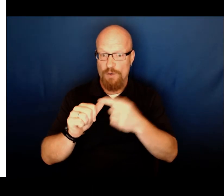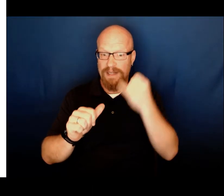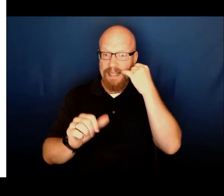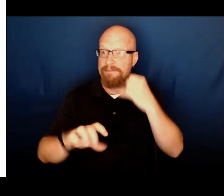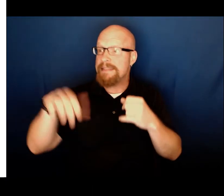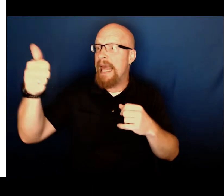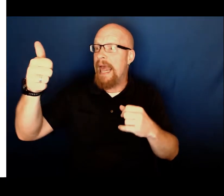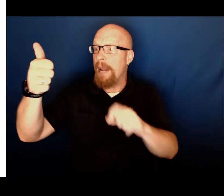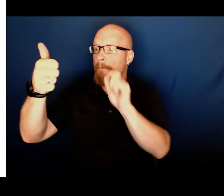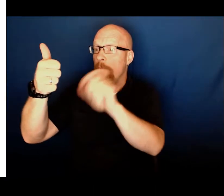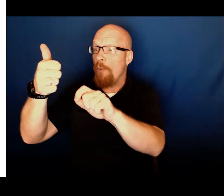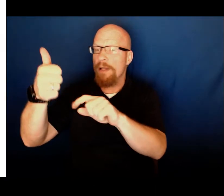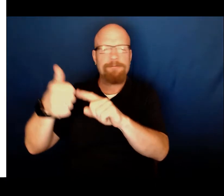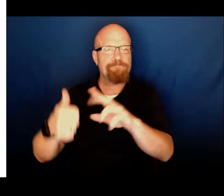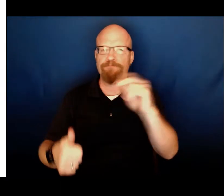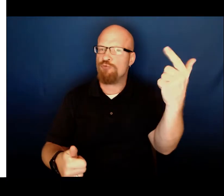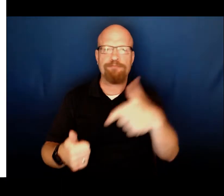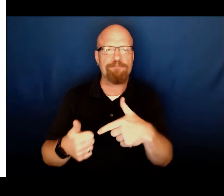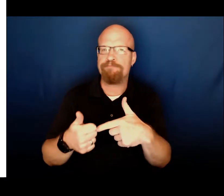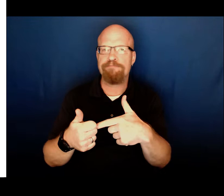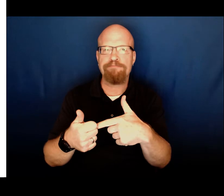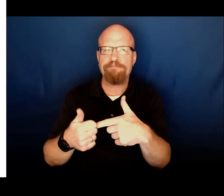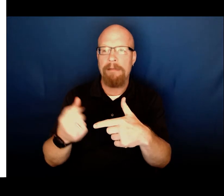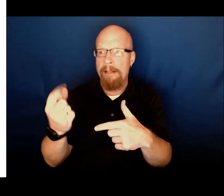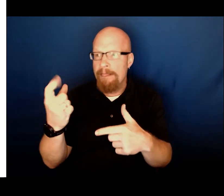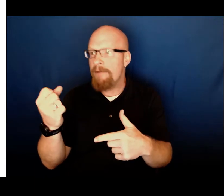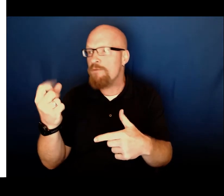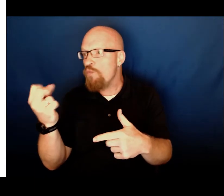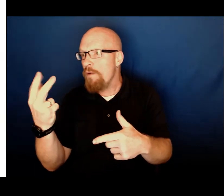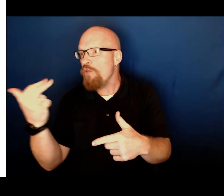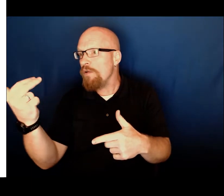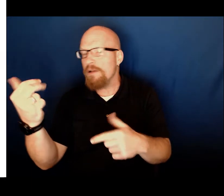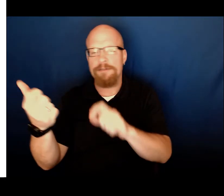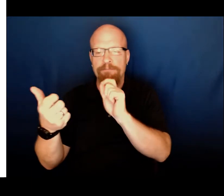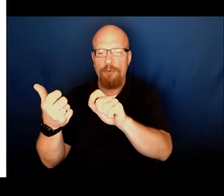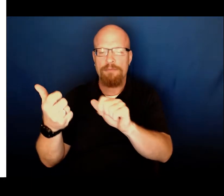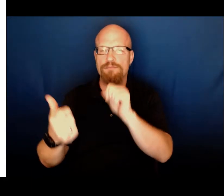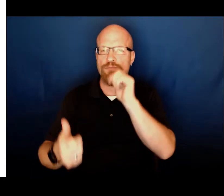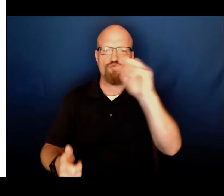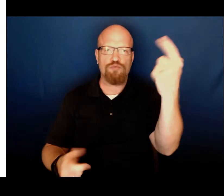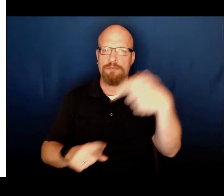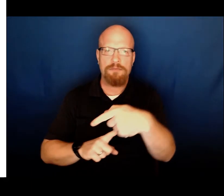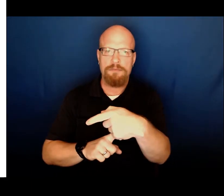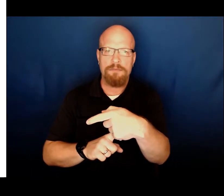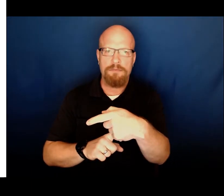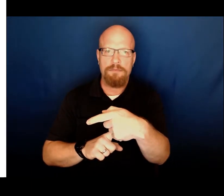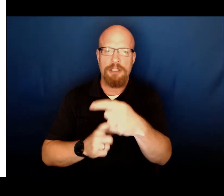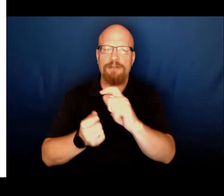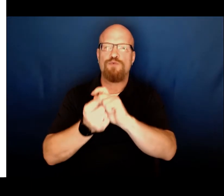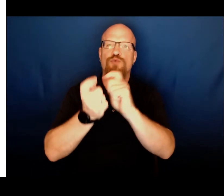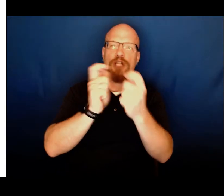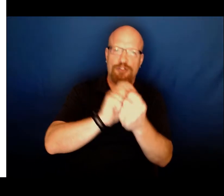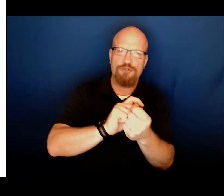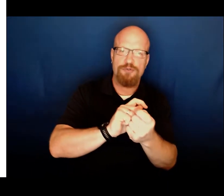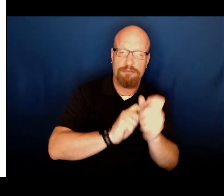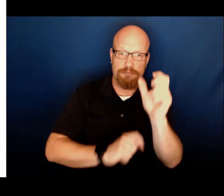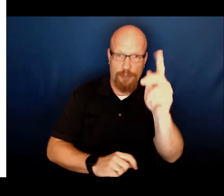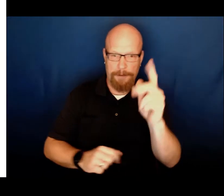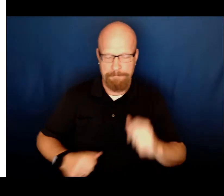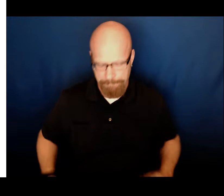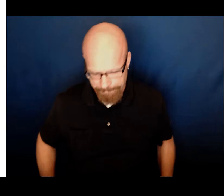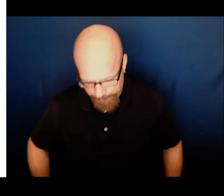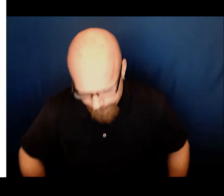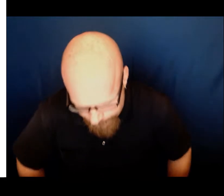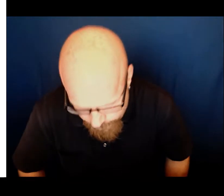digit. If it's 10 point something, it doesn't qualify. You can't write scientific notation that way. Not 11 or 12. You have to